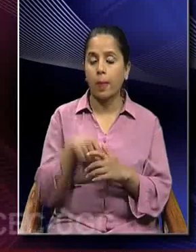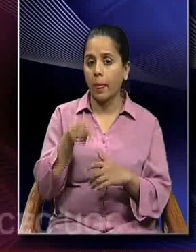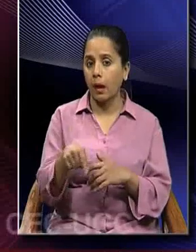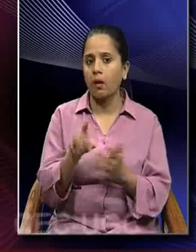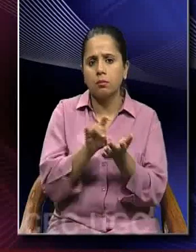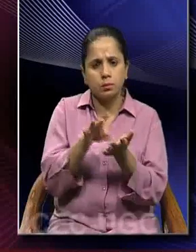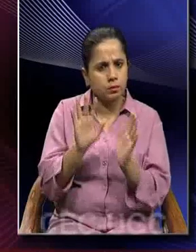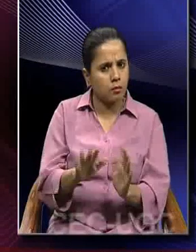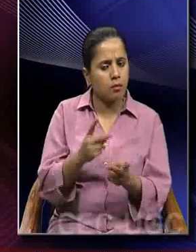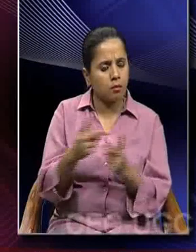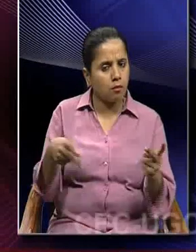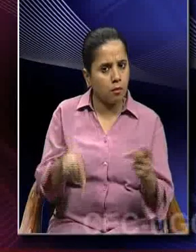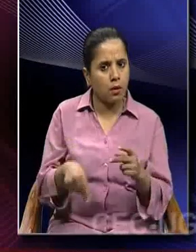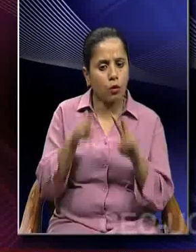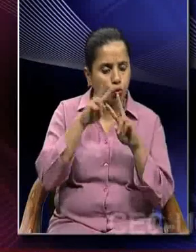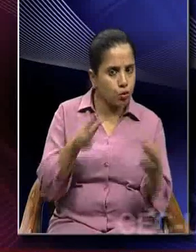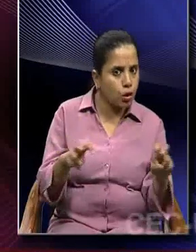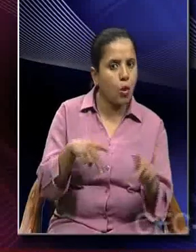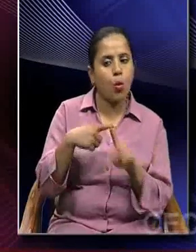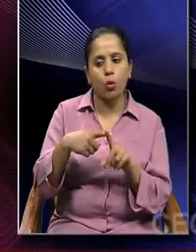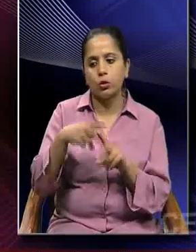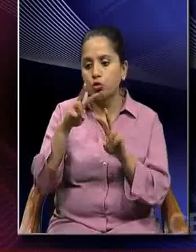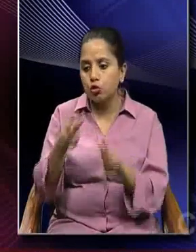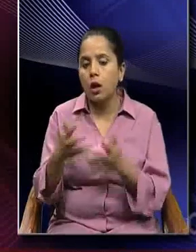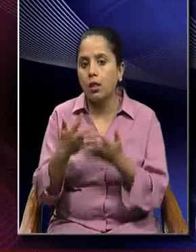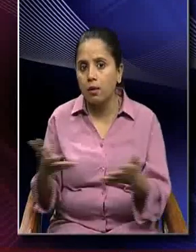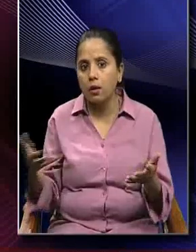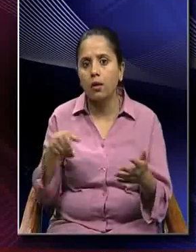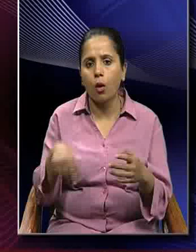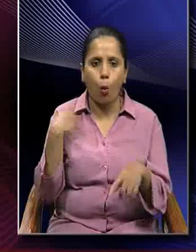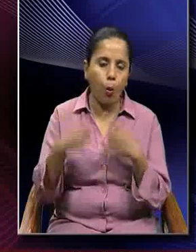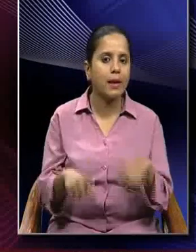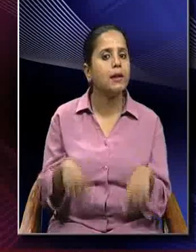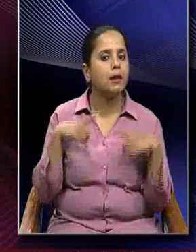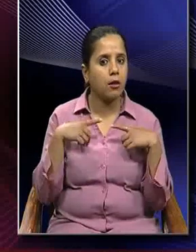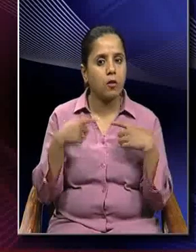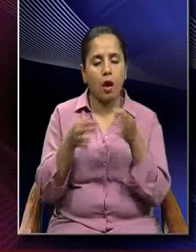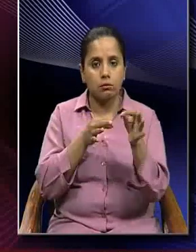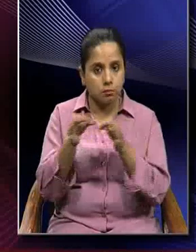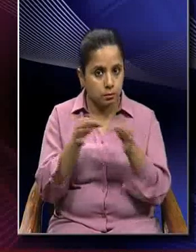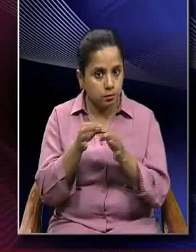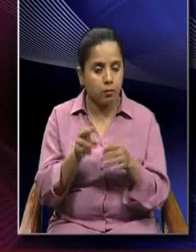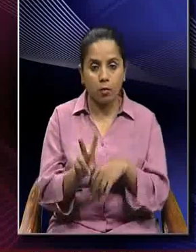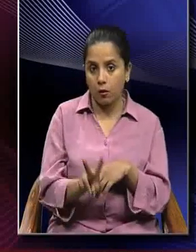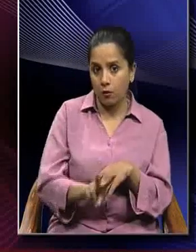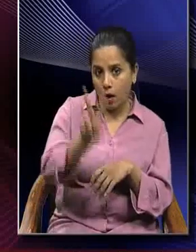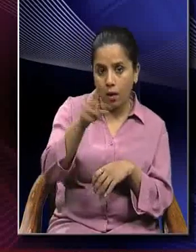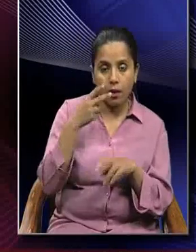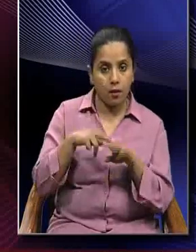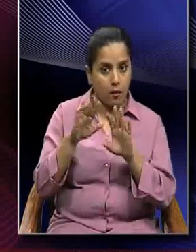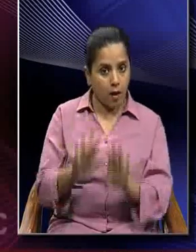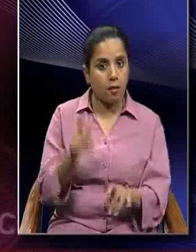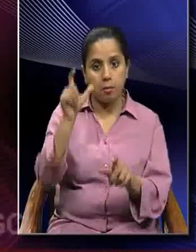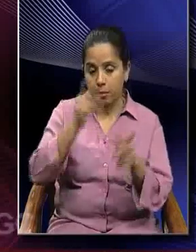eliminates division between researcher and the research, science and daily life. Explanations valued if they have